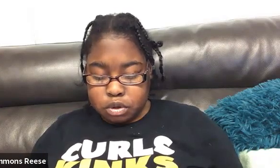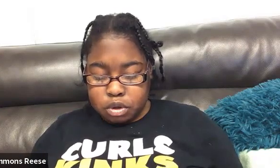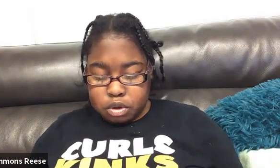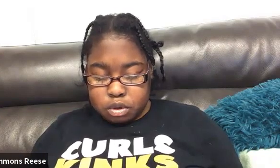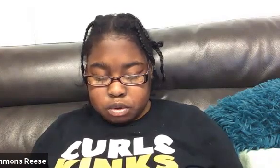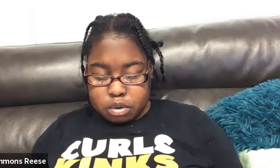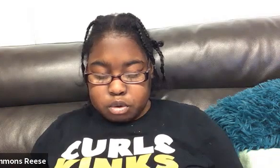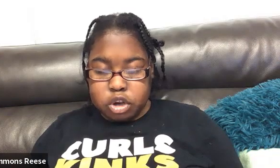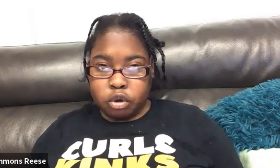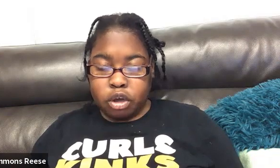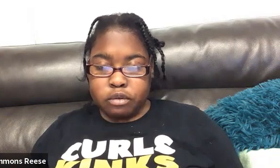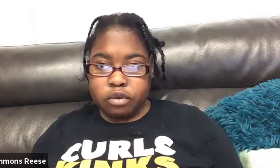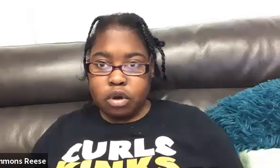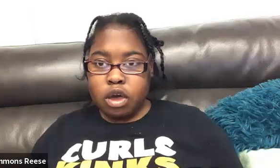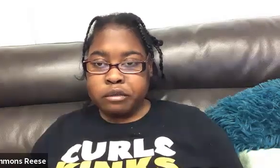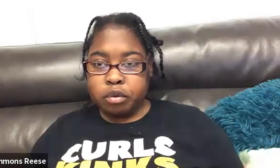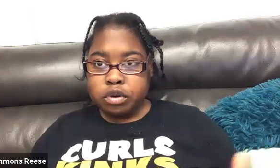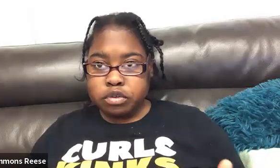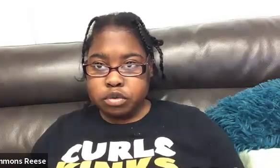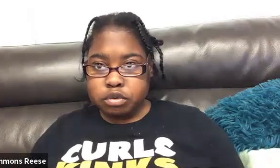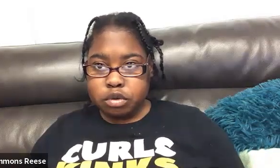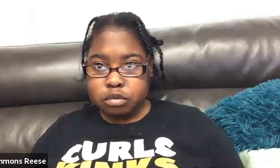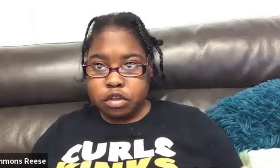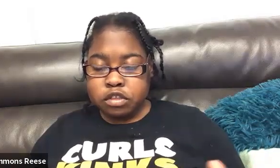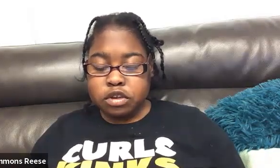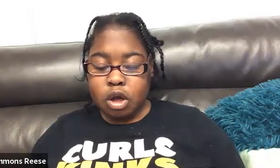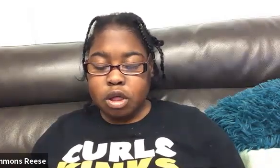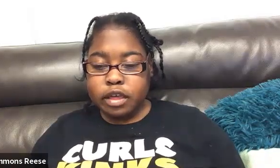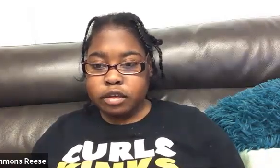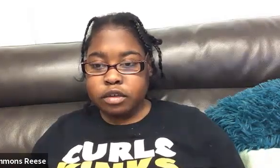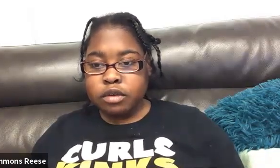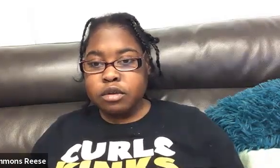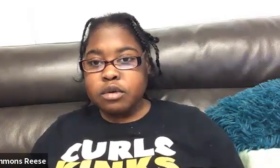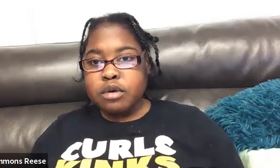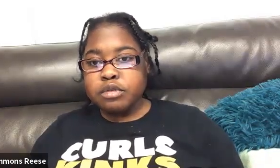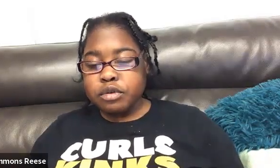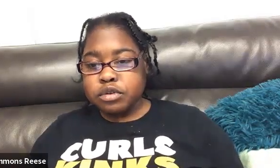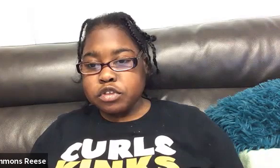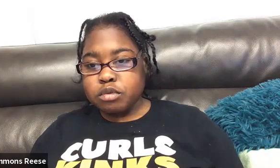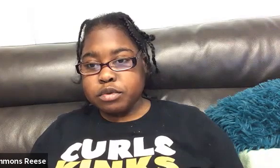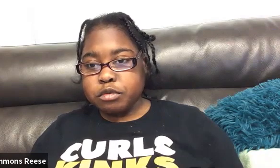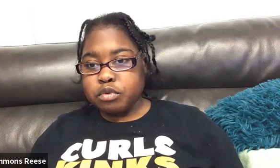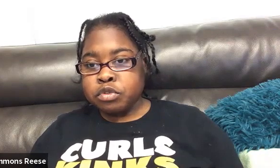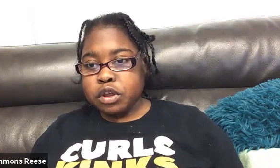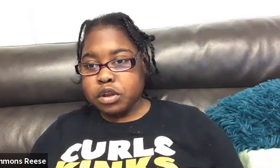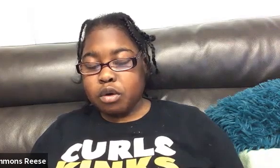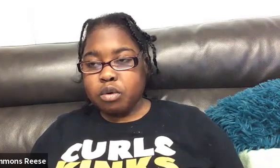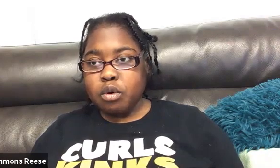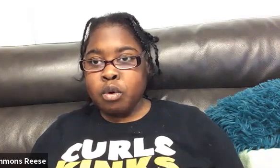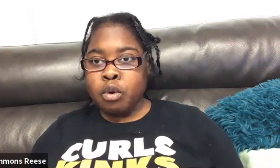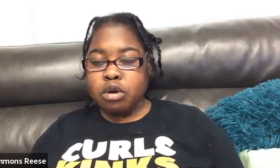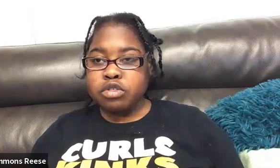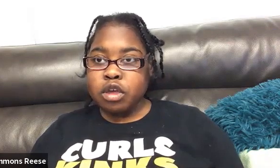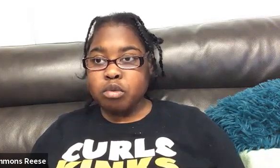accommodations. When you have everyone into a room, it's not like the disabled people will stand